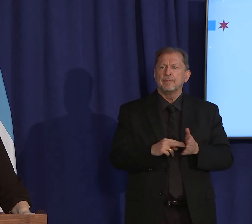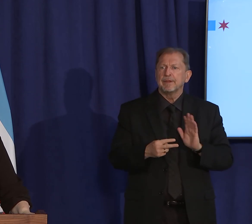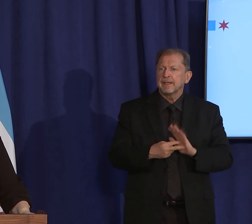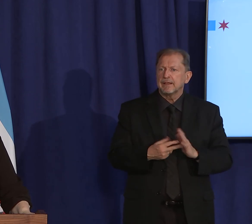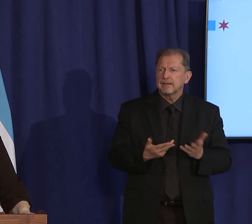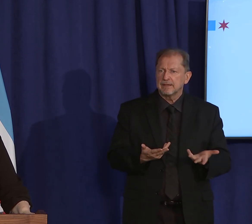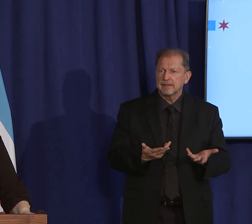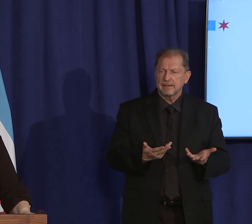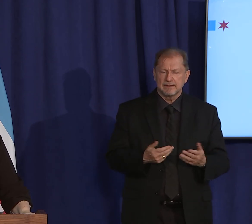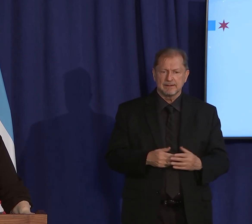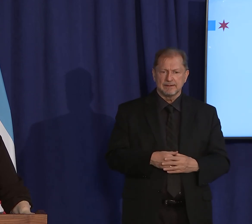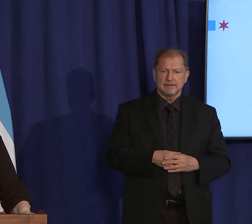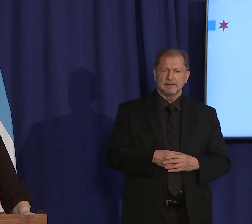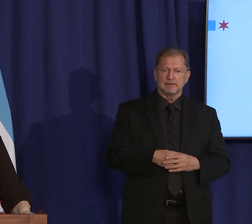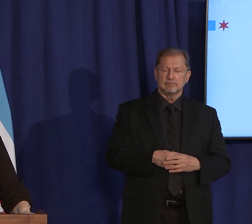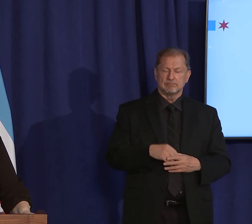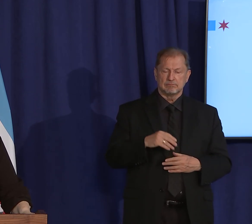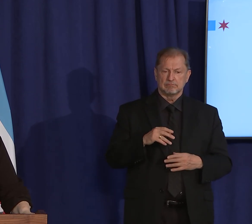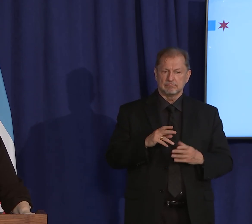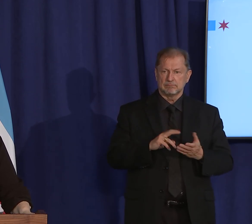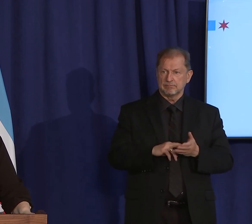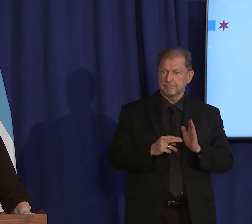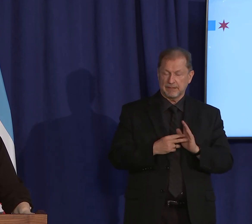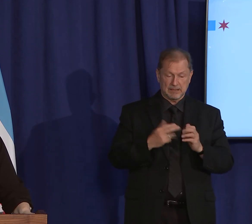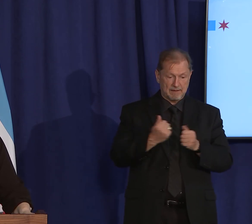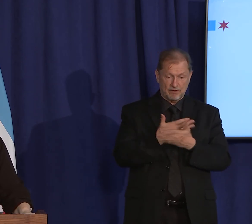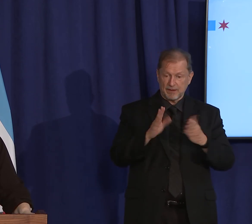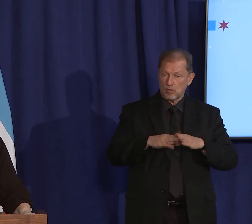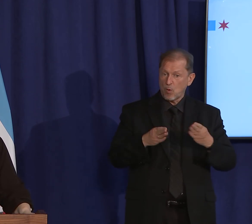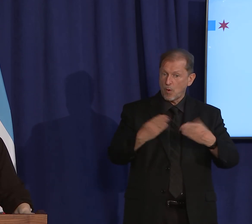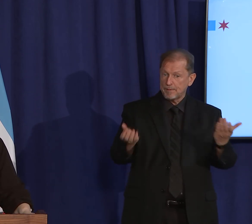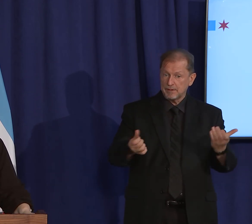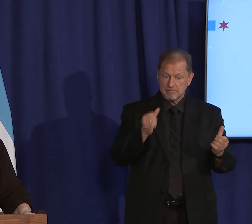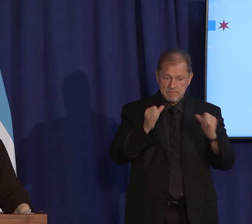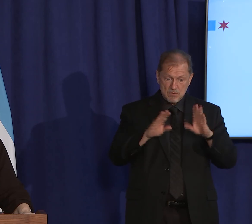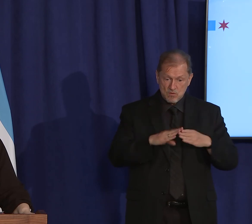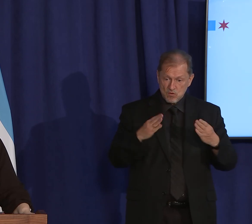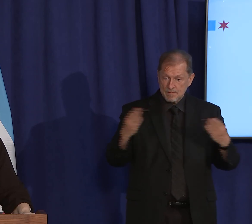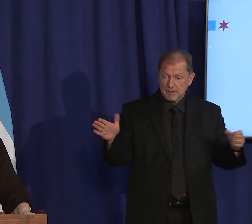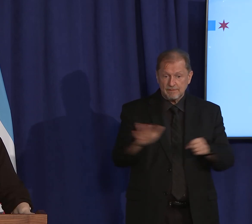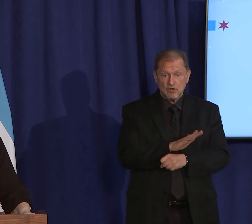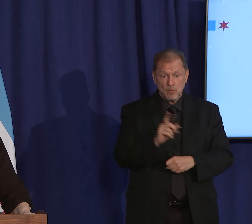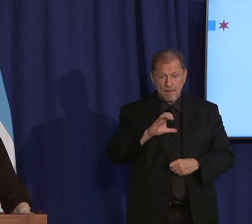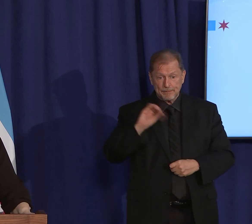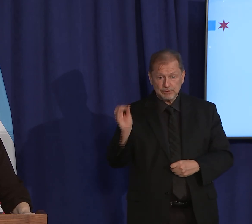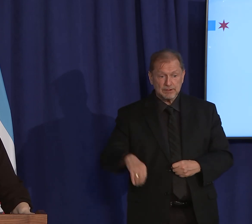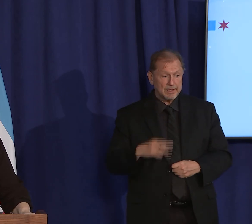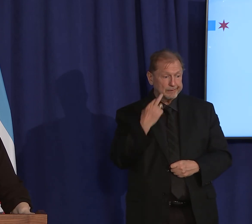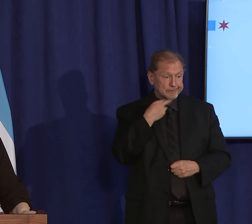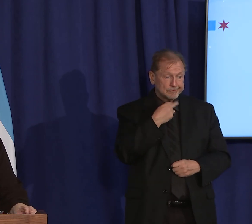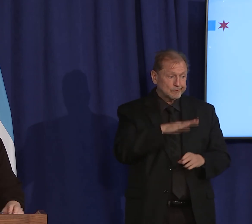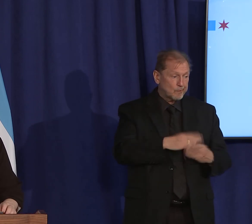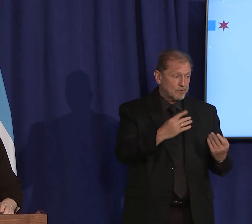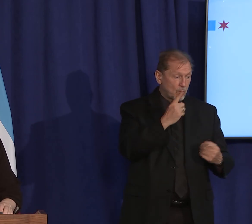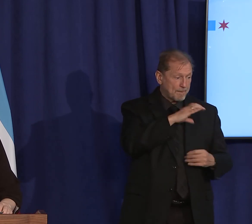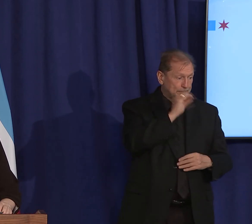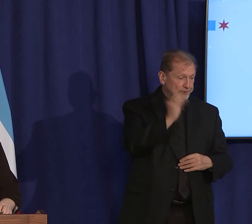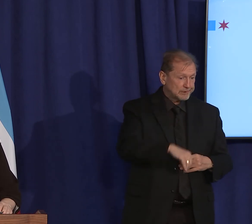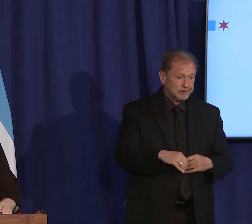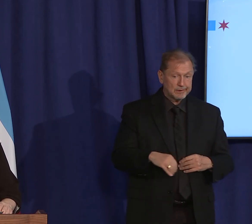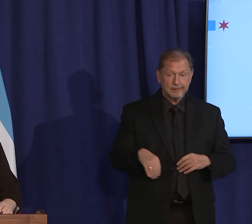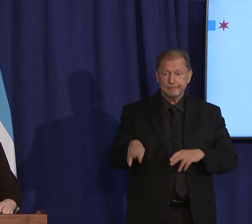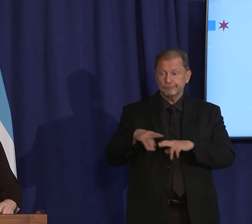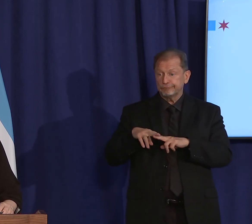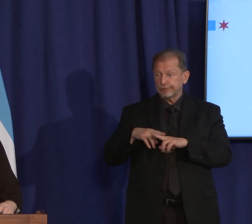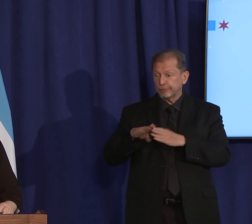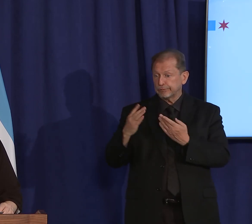pharmacies or the CTA, clubs open again, restaurants at full capacity? I mean, what's it going to... Yeah, I think, you